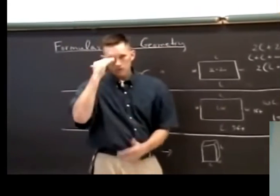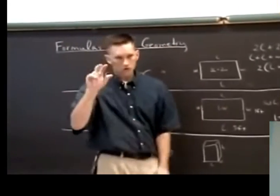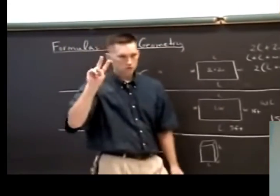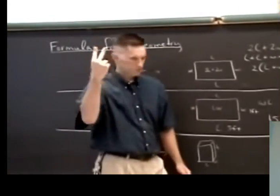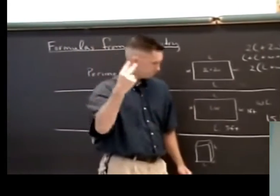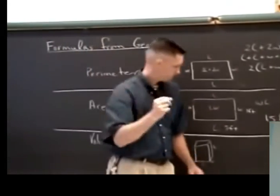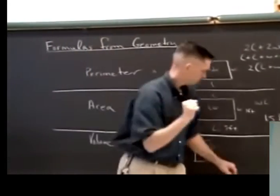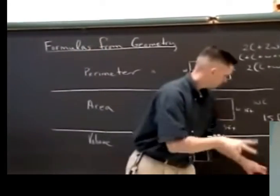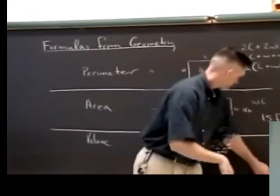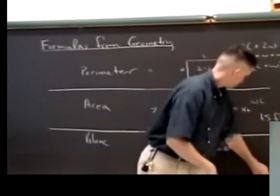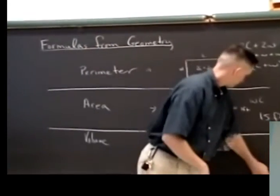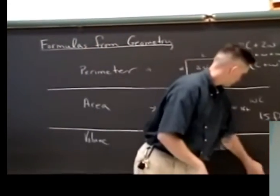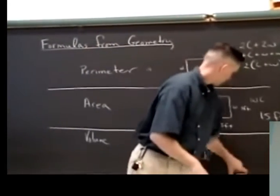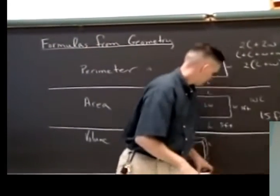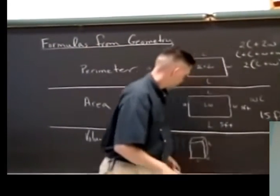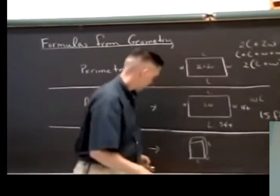15 feet squared. That's correct.